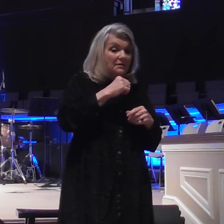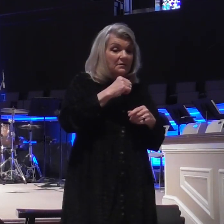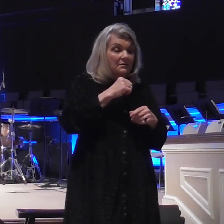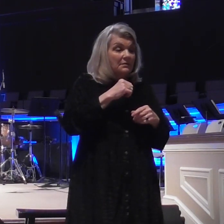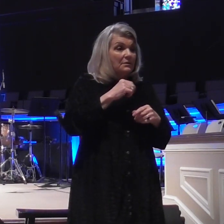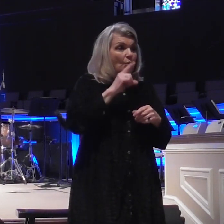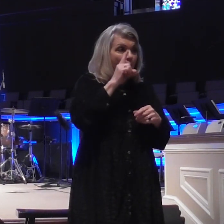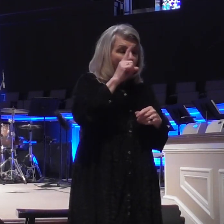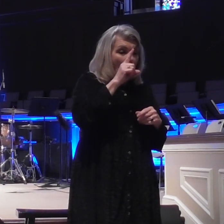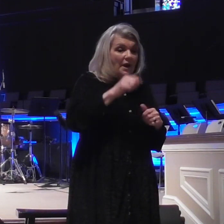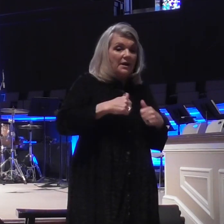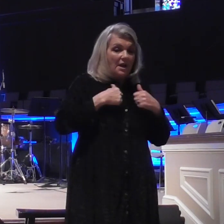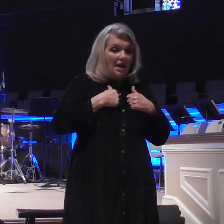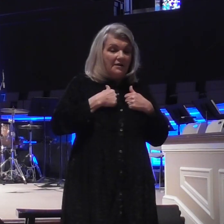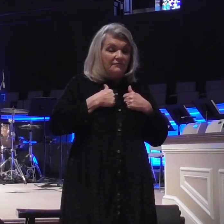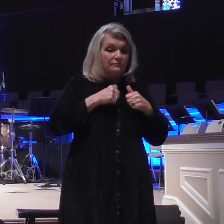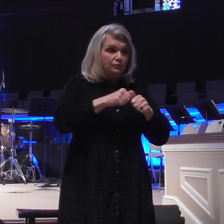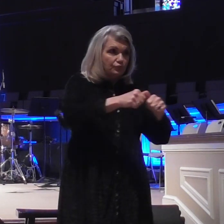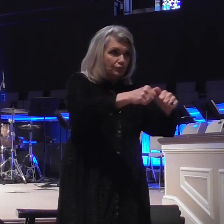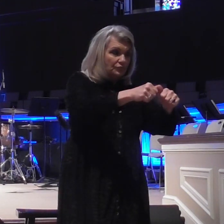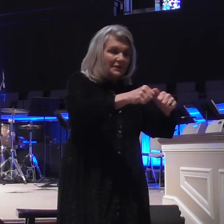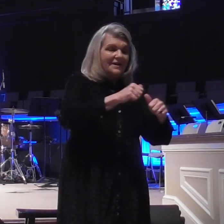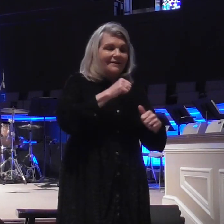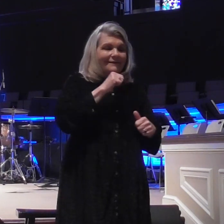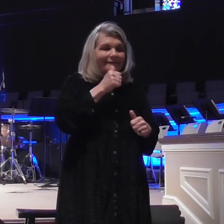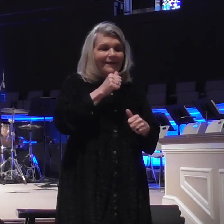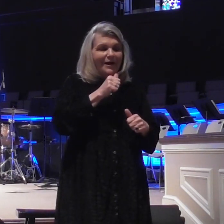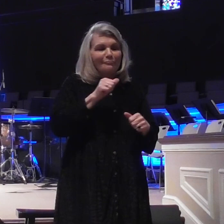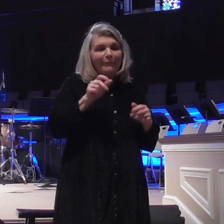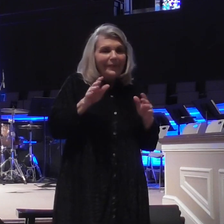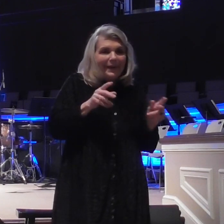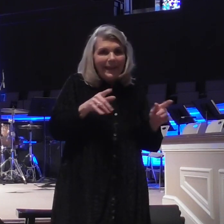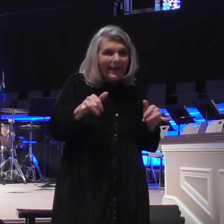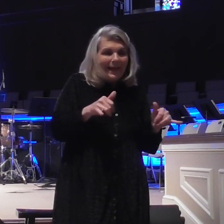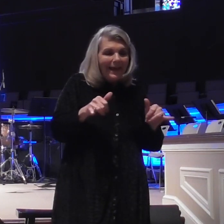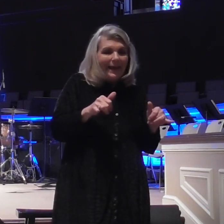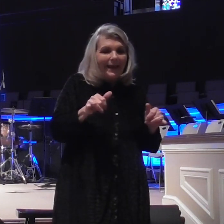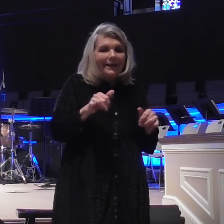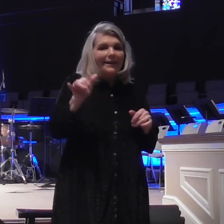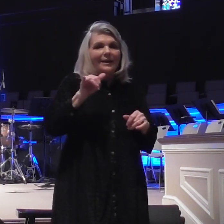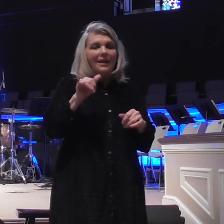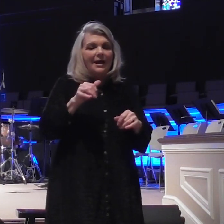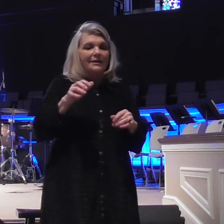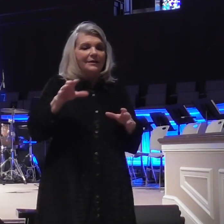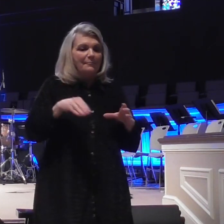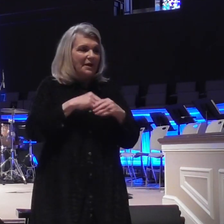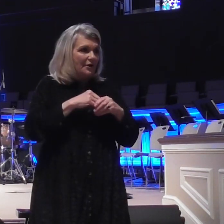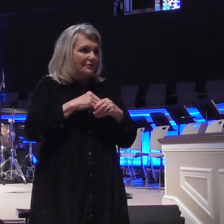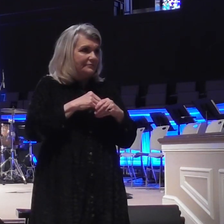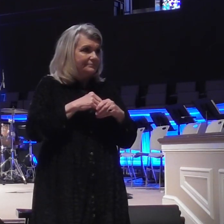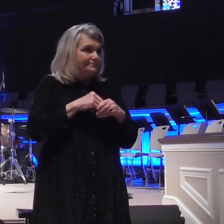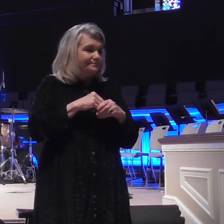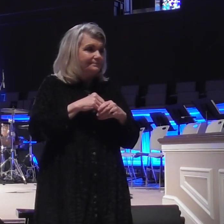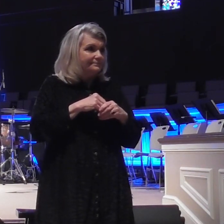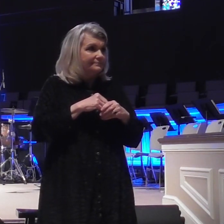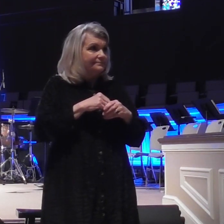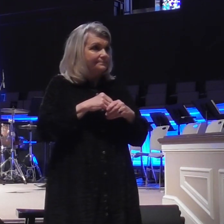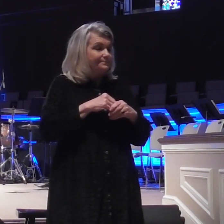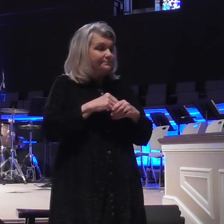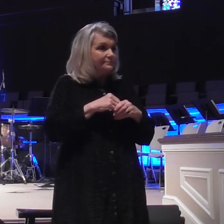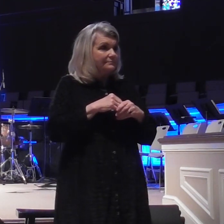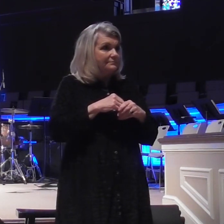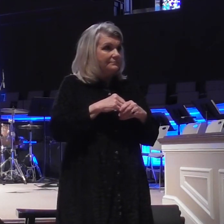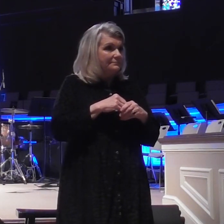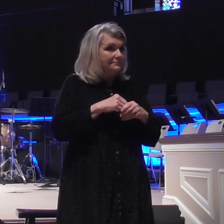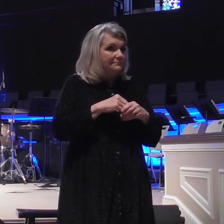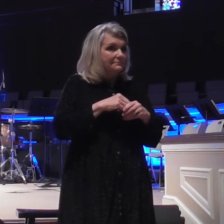is. Other people can pretend to be married. They can do things that are marriage-like, but they're counterfeit.